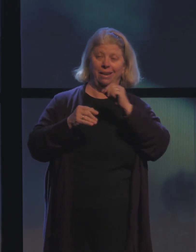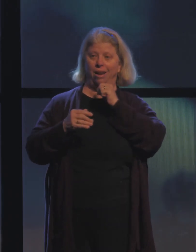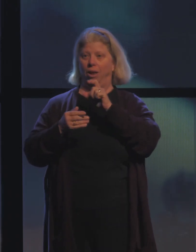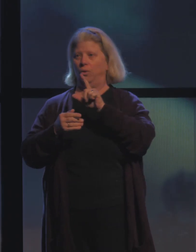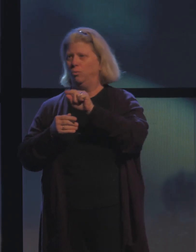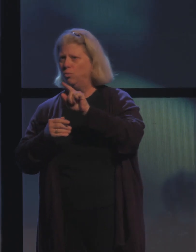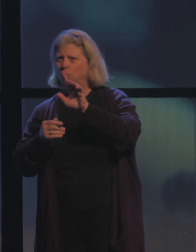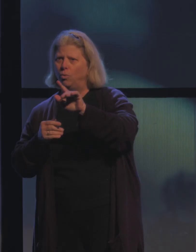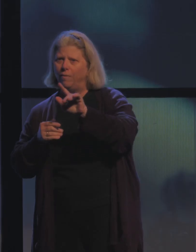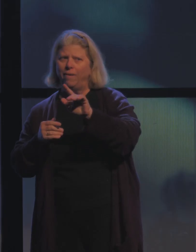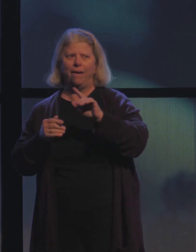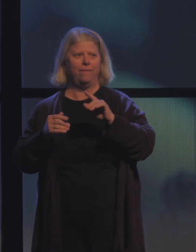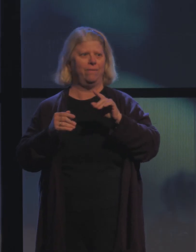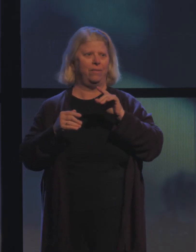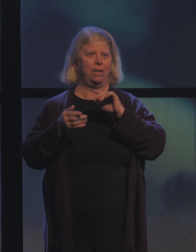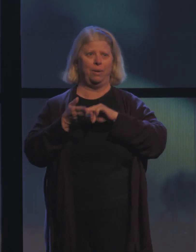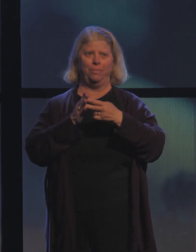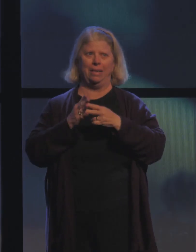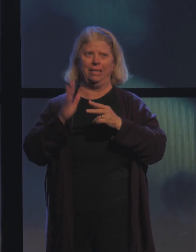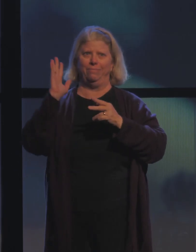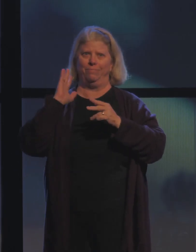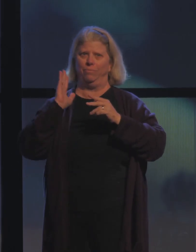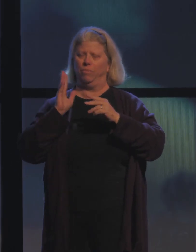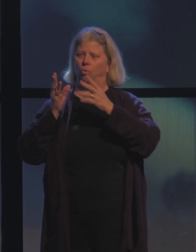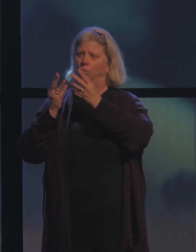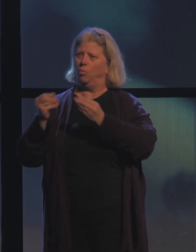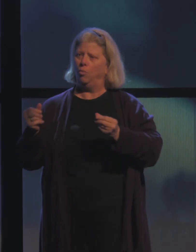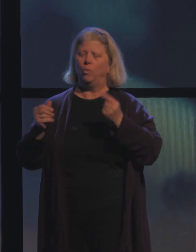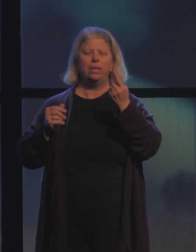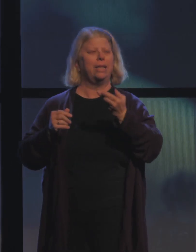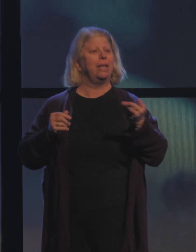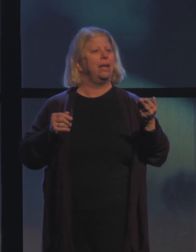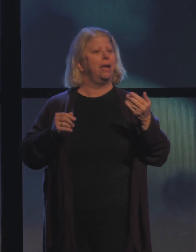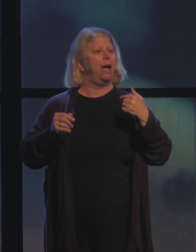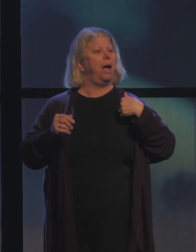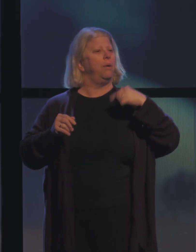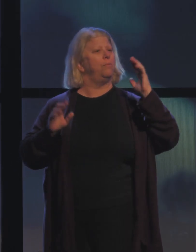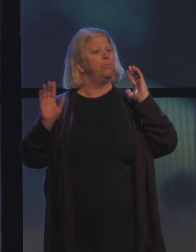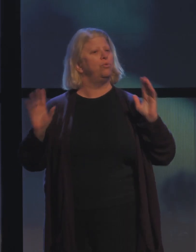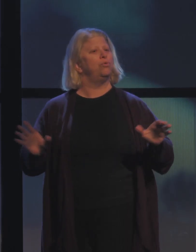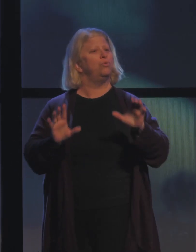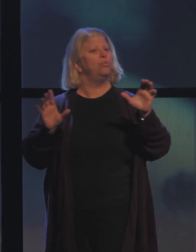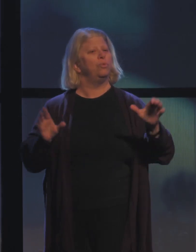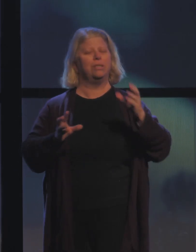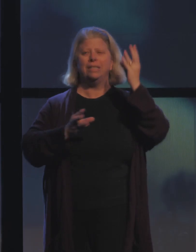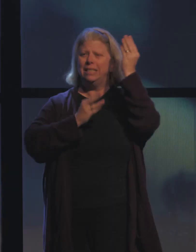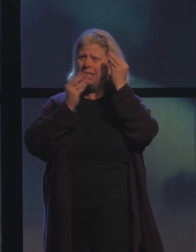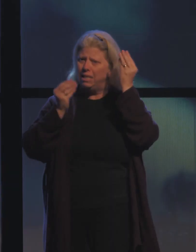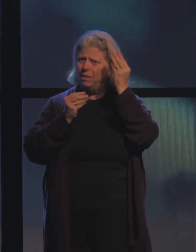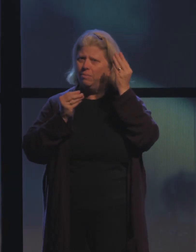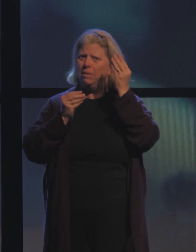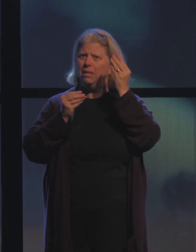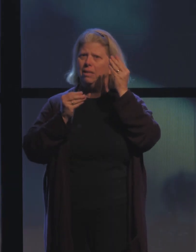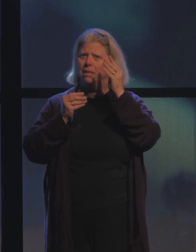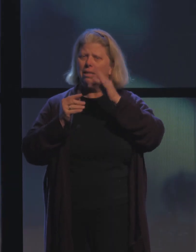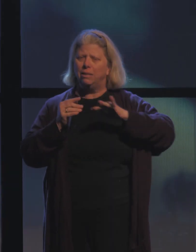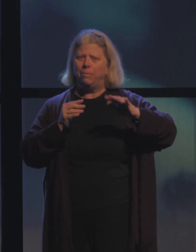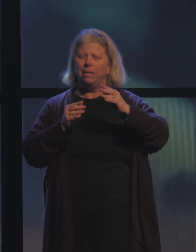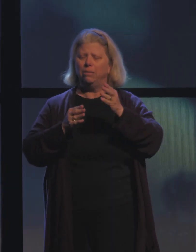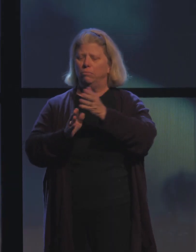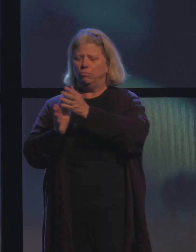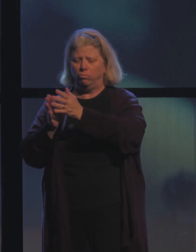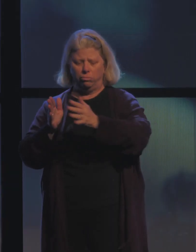25 doesn't mean that that went away. And one of the things that I was doing is I was thinking about this kind of space